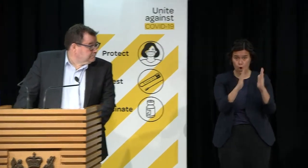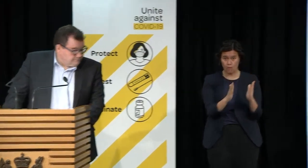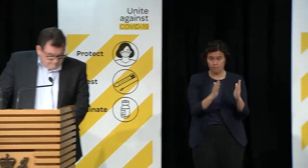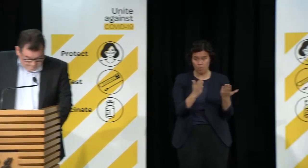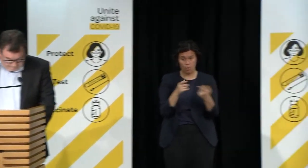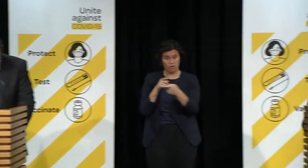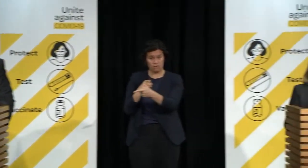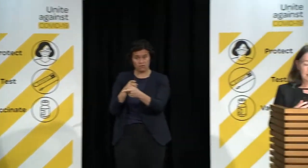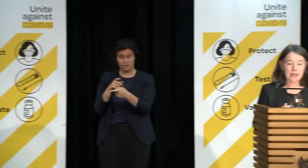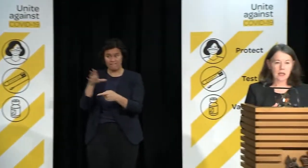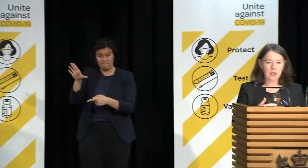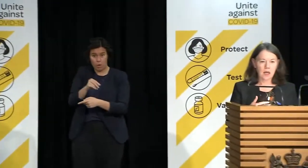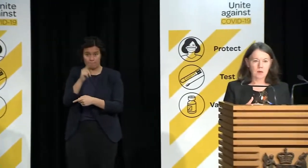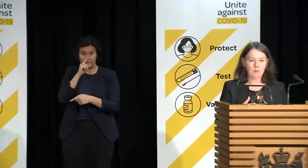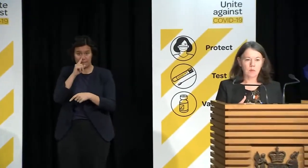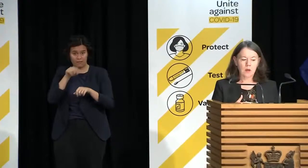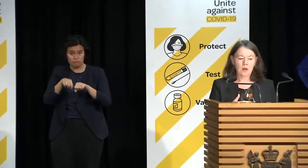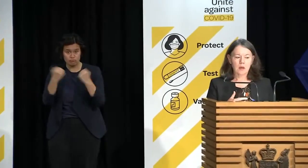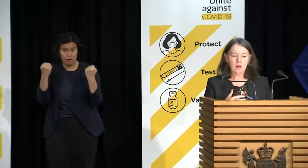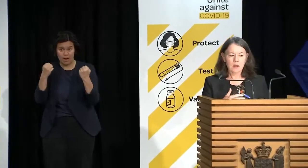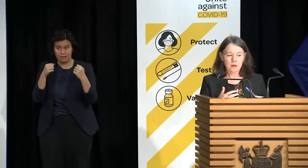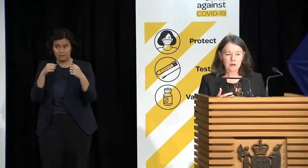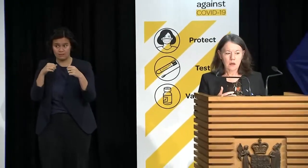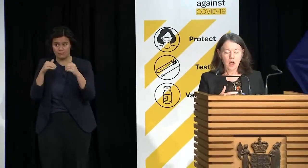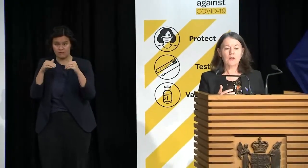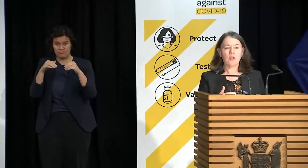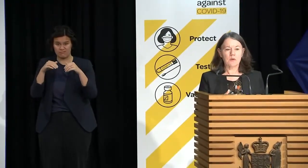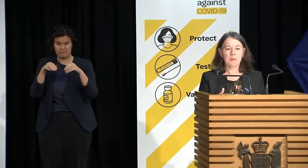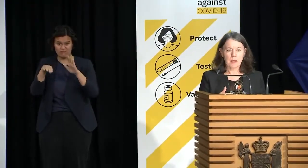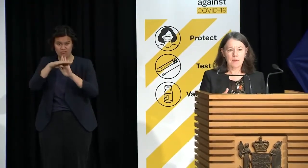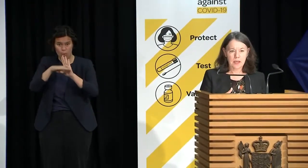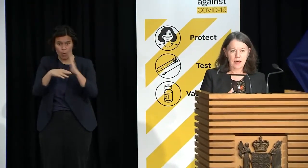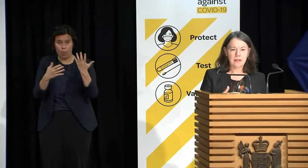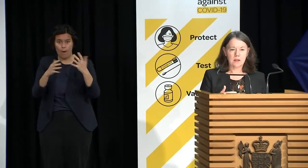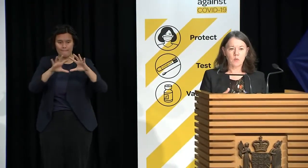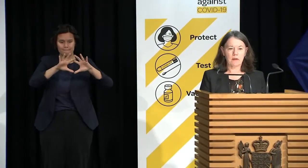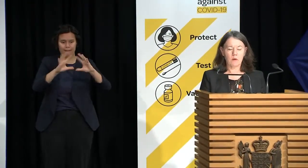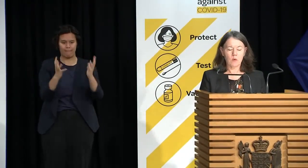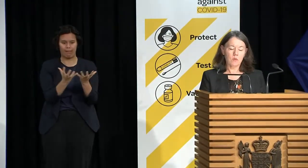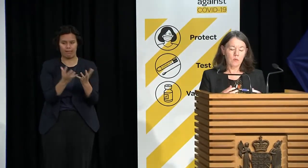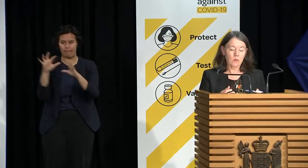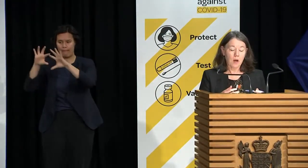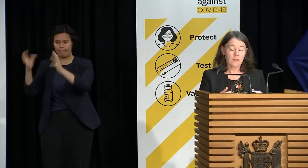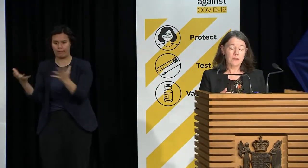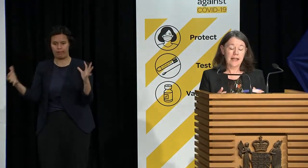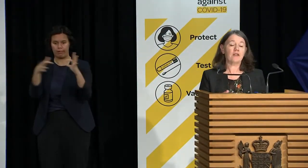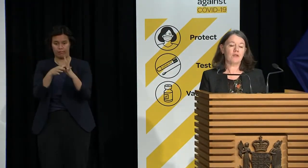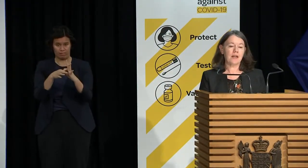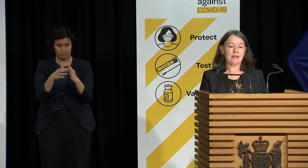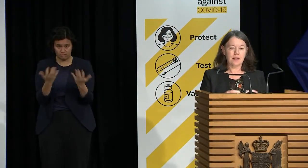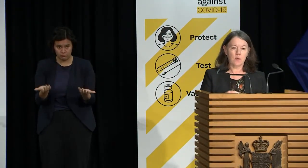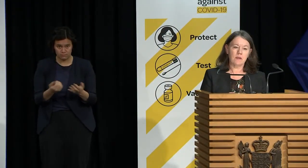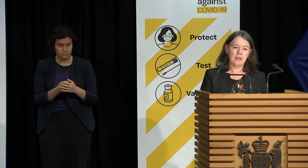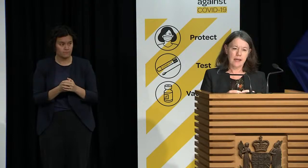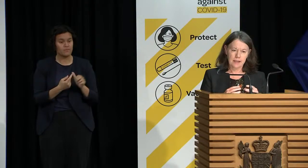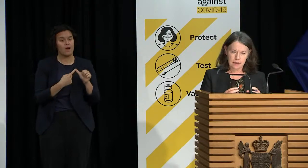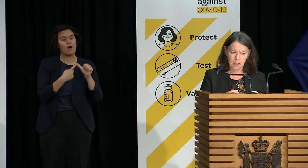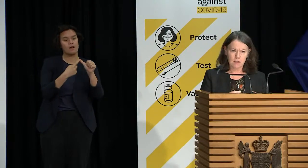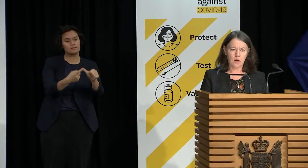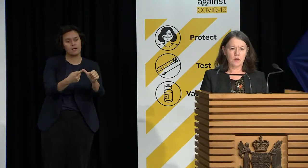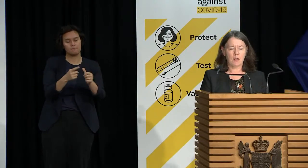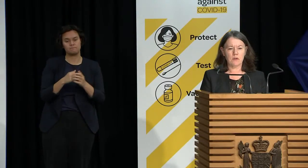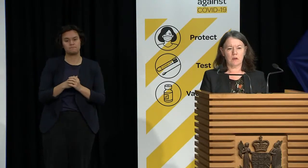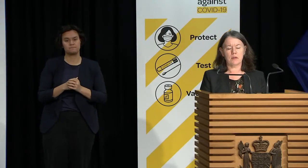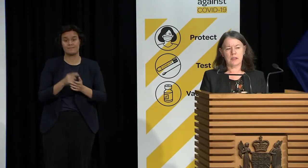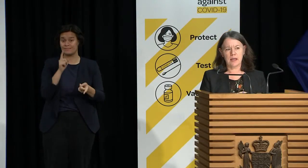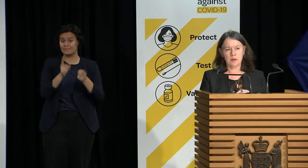we are seeing households becoming cases when other secondary cases when there's a case